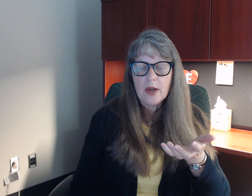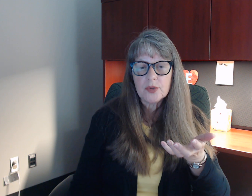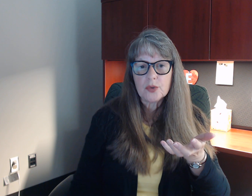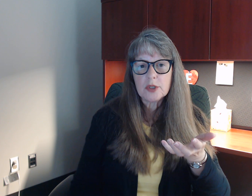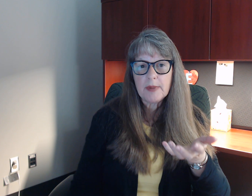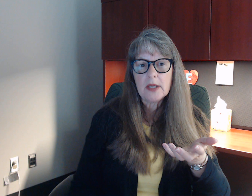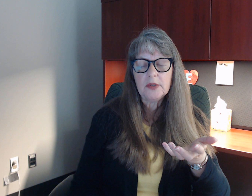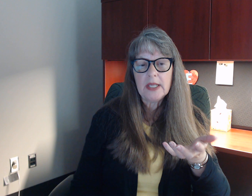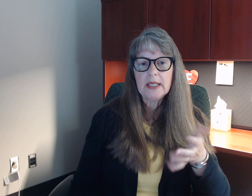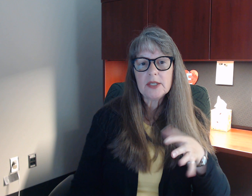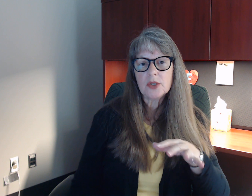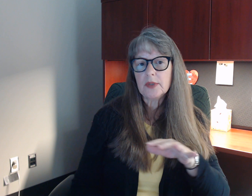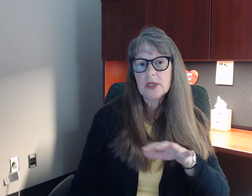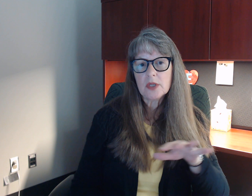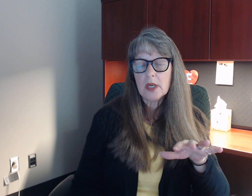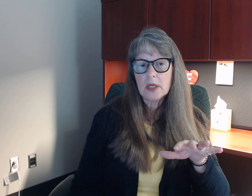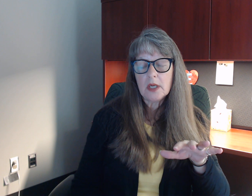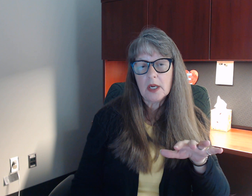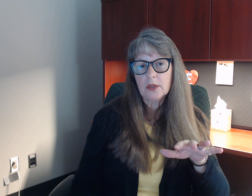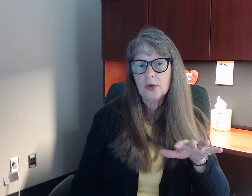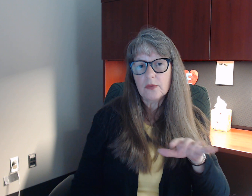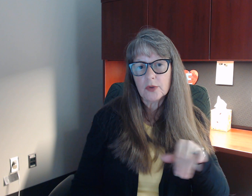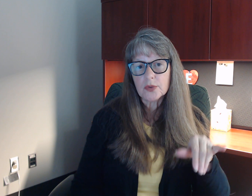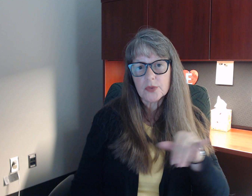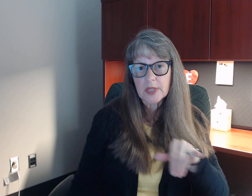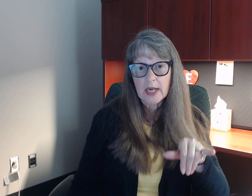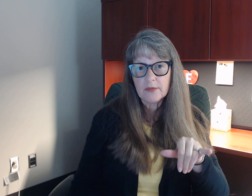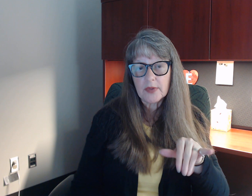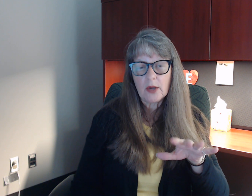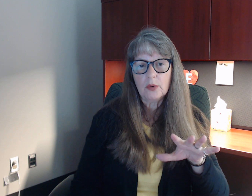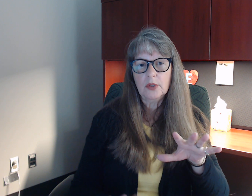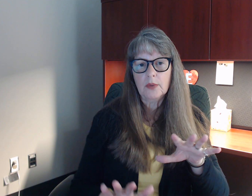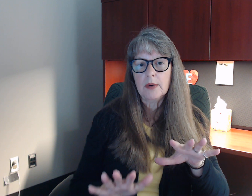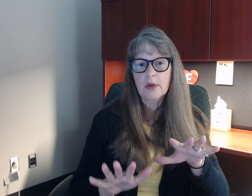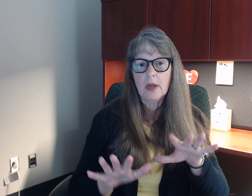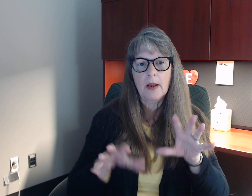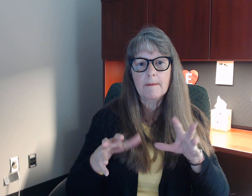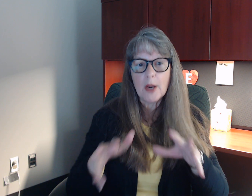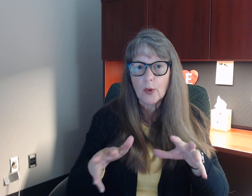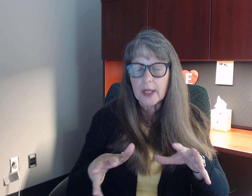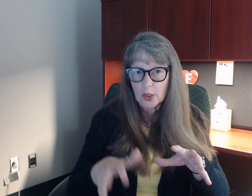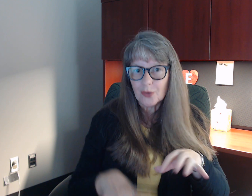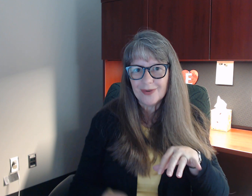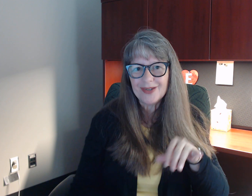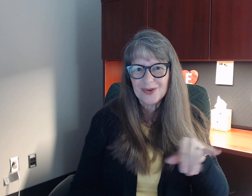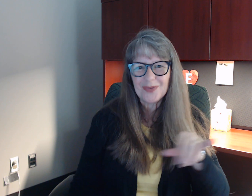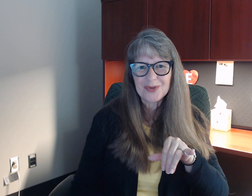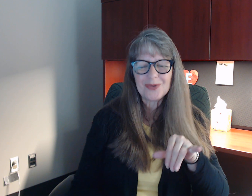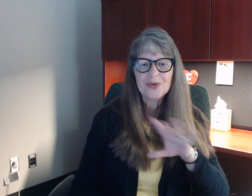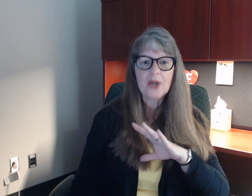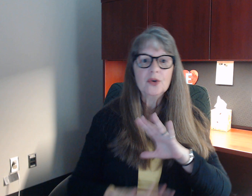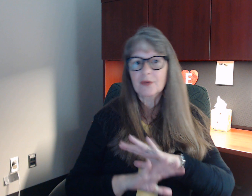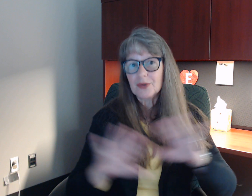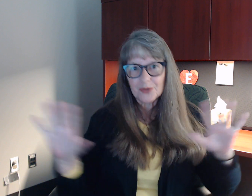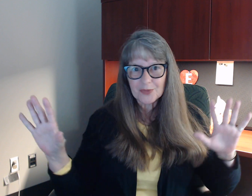are spelled, unless there is a universal sign for that, or an American universal, not universal throughout